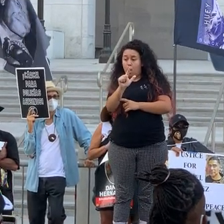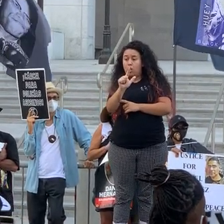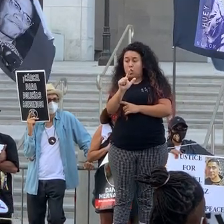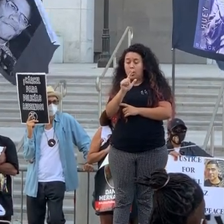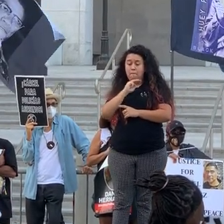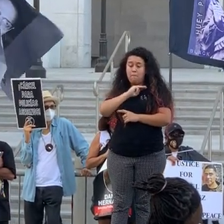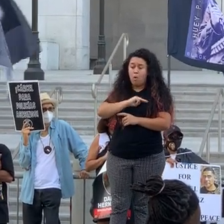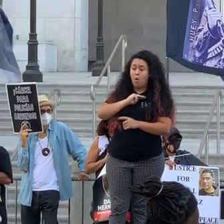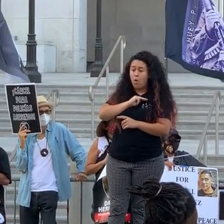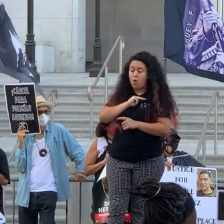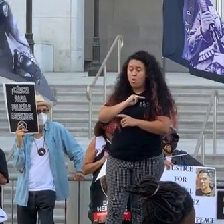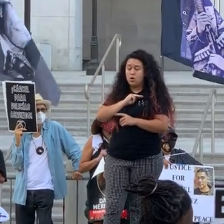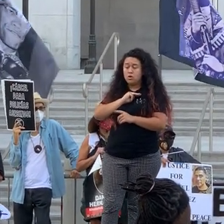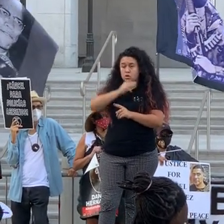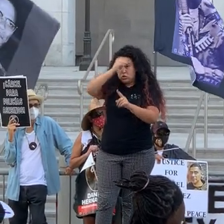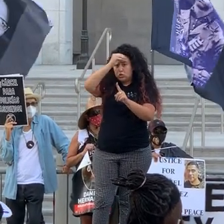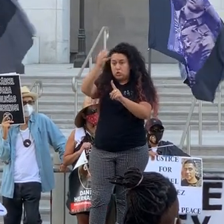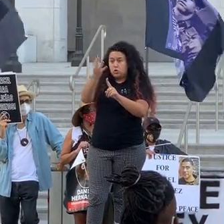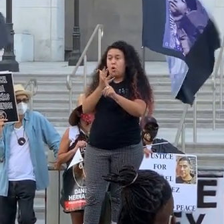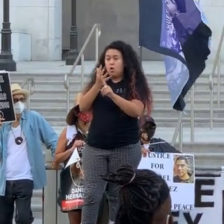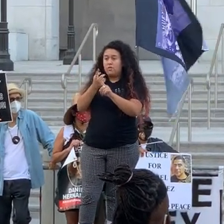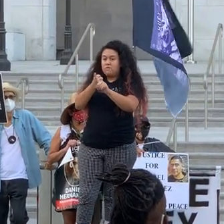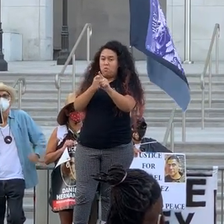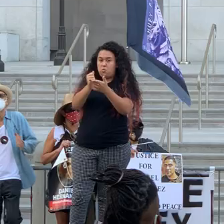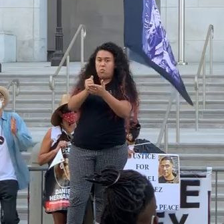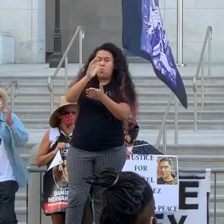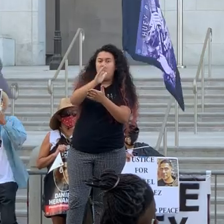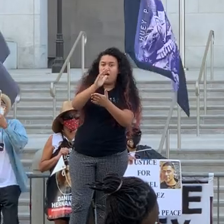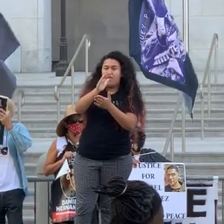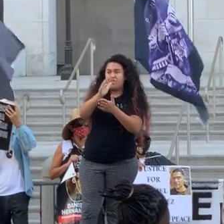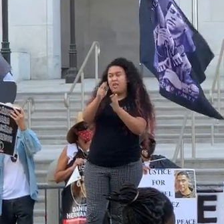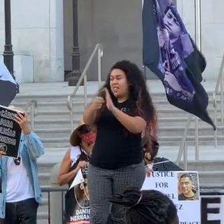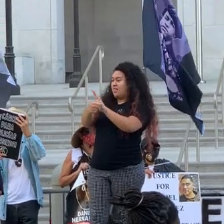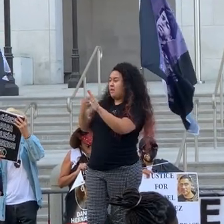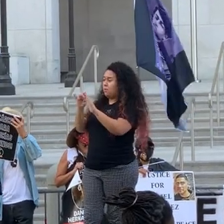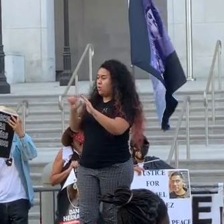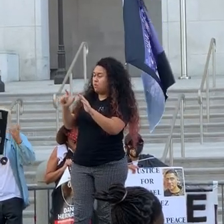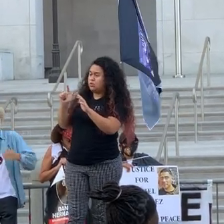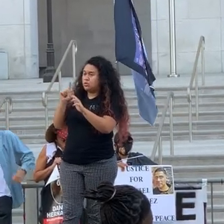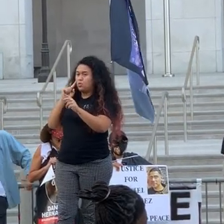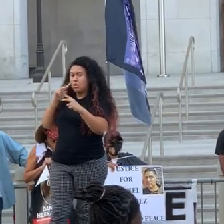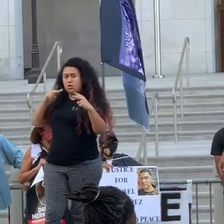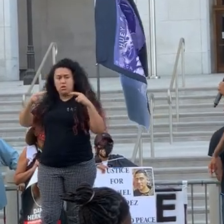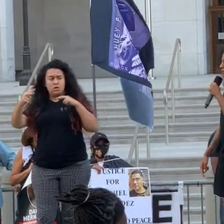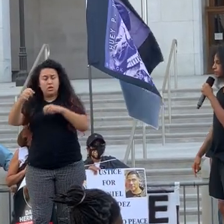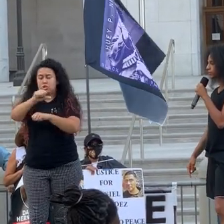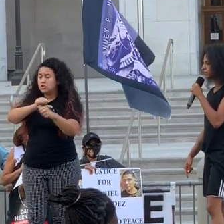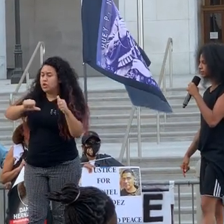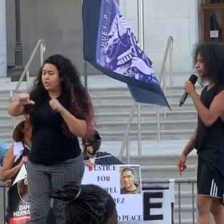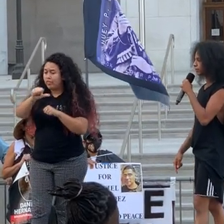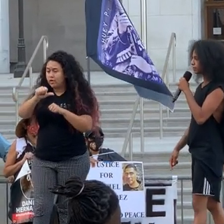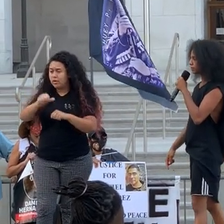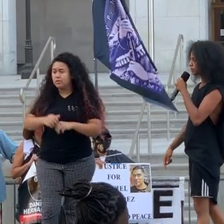very much informed by wealth and criminality. And so we look at each other